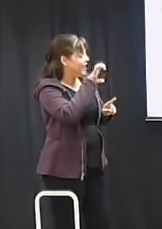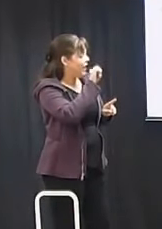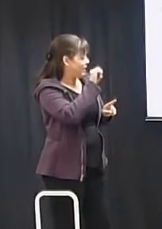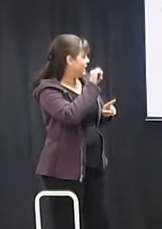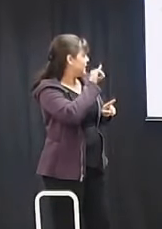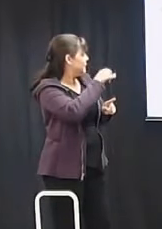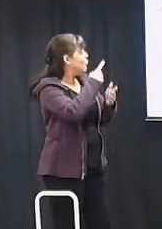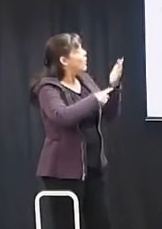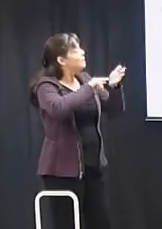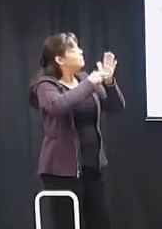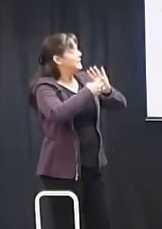activity is?